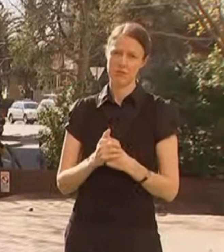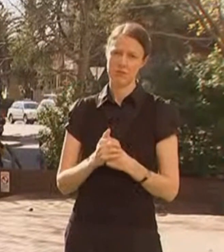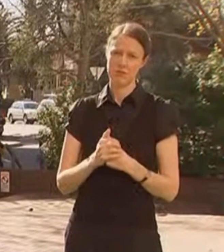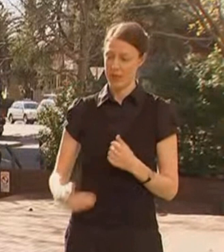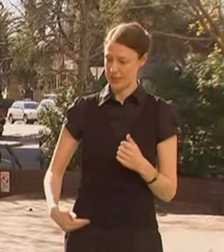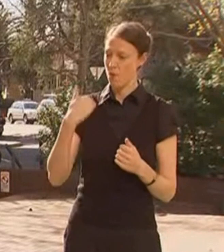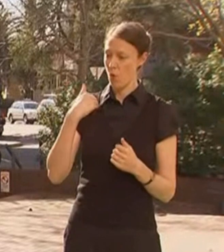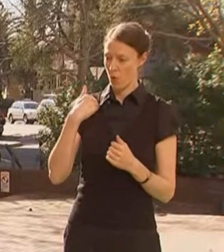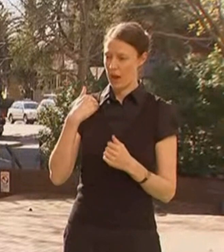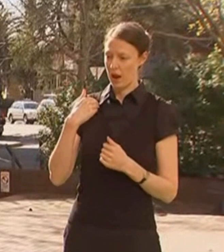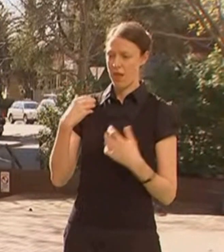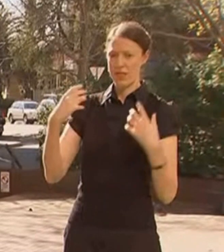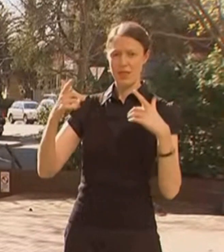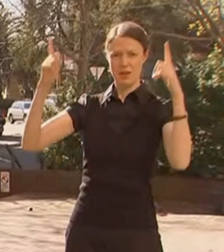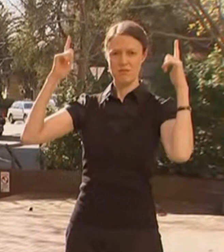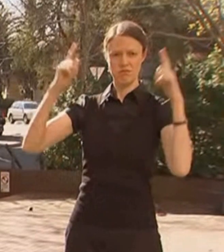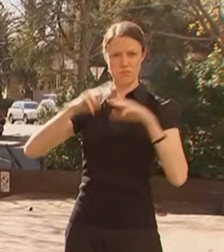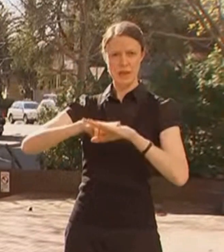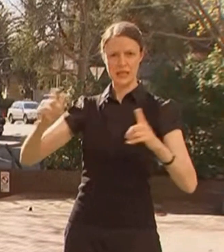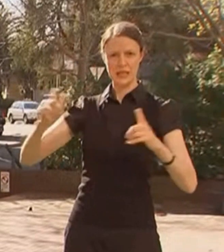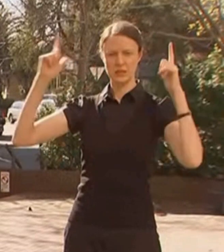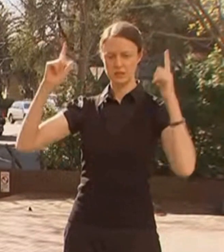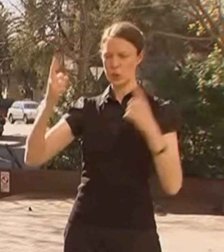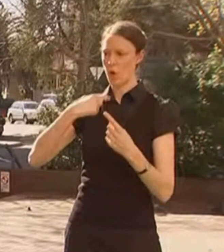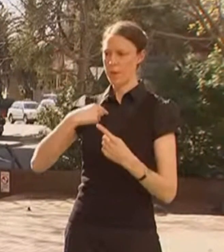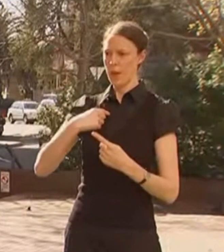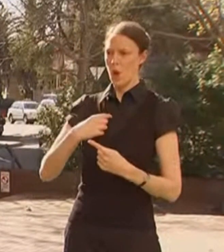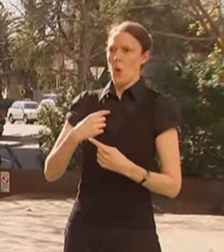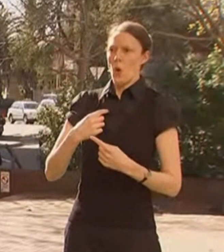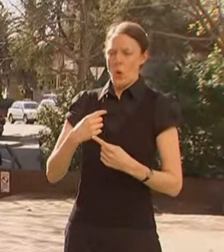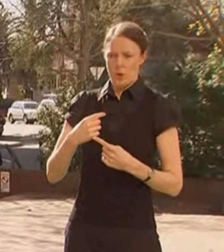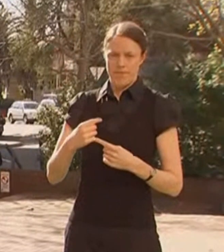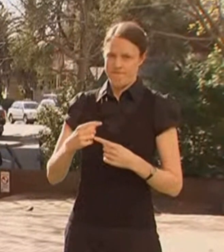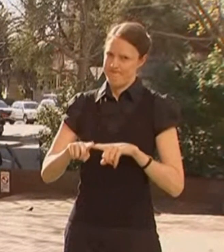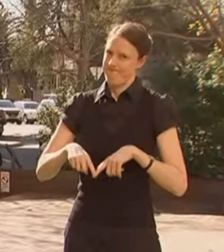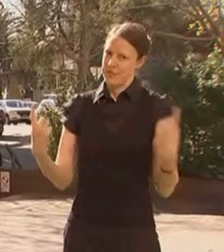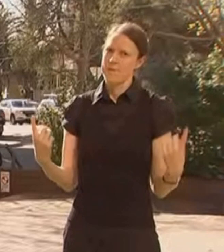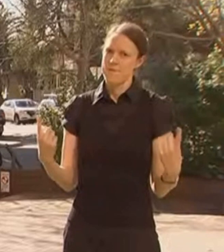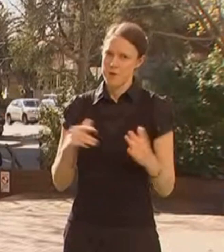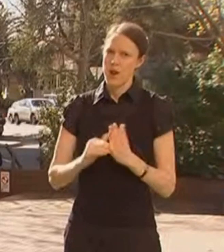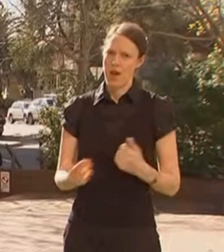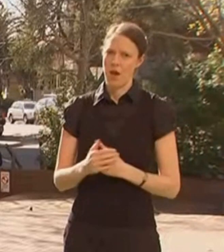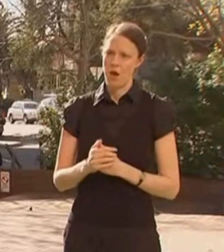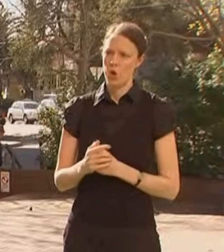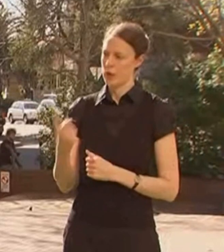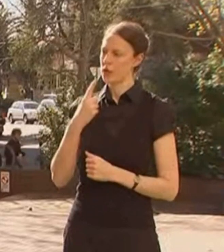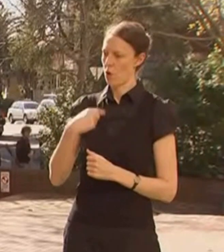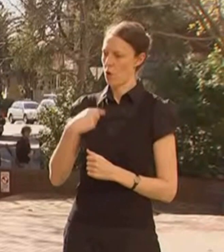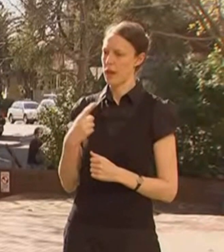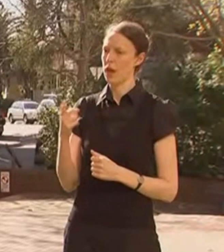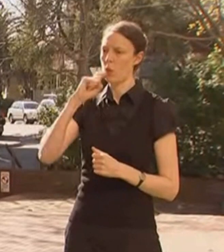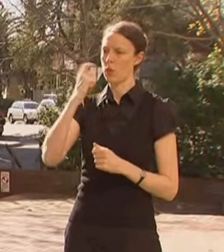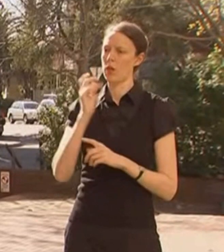of people, do not think about breaching the health orders. When the protesters first contacted police, what they put to police